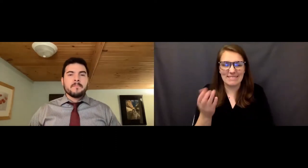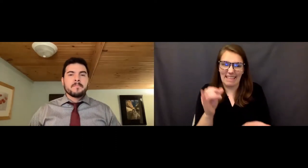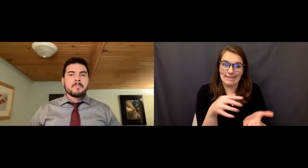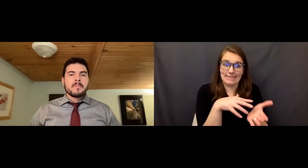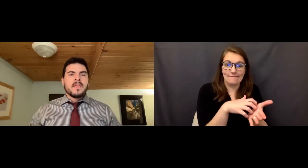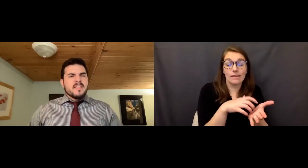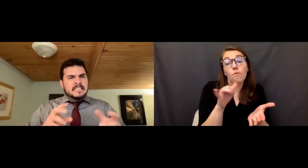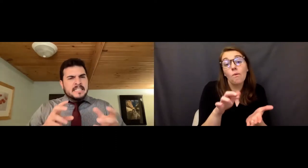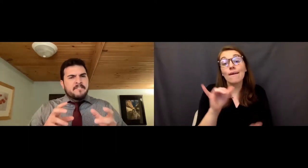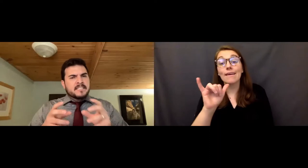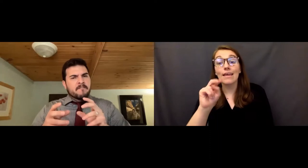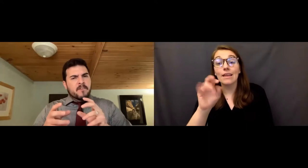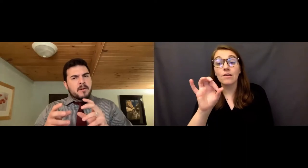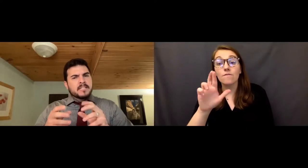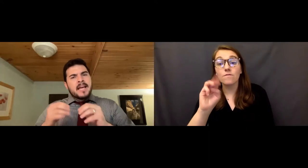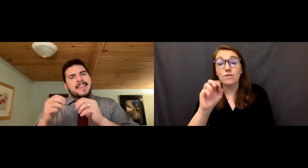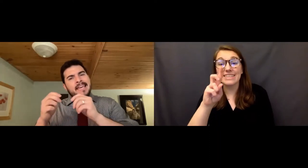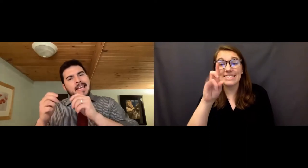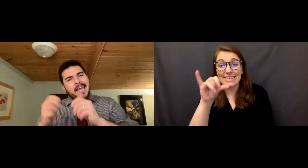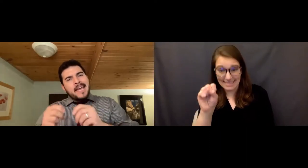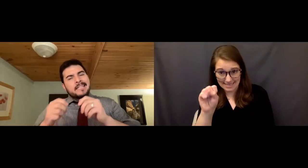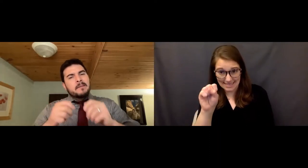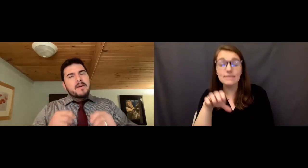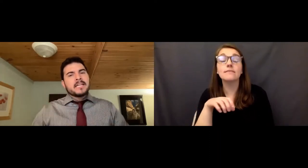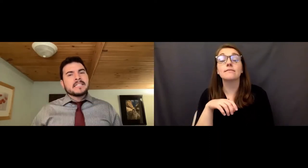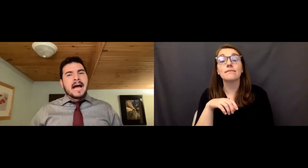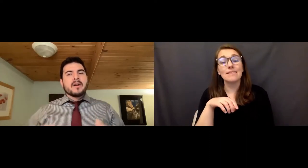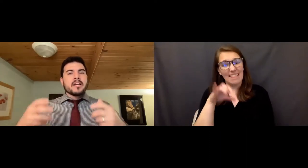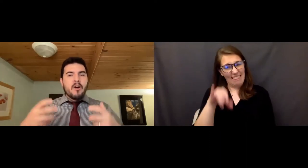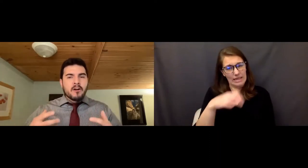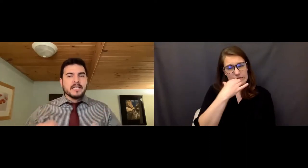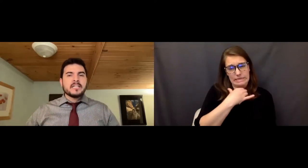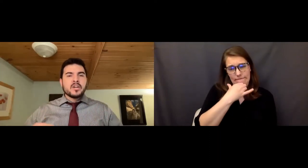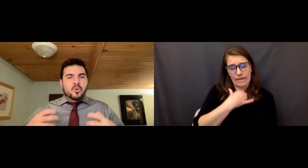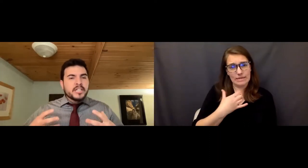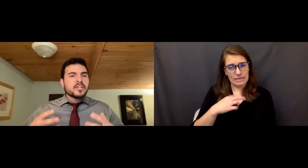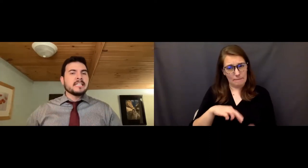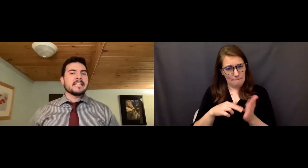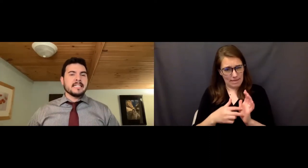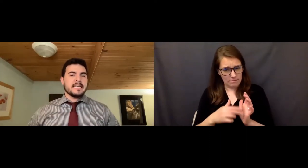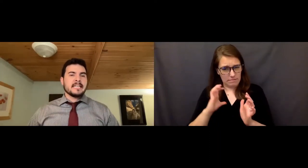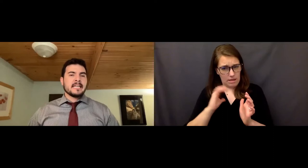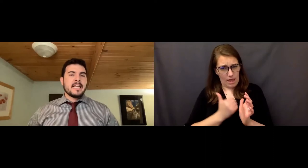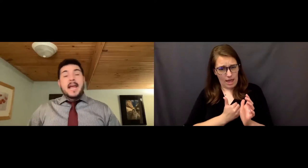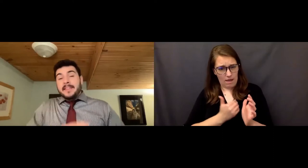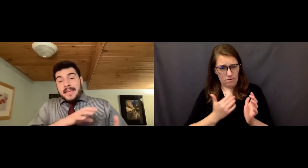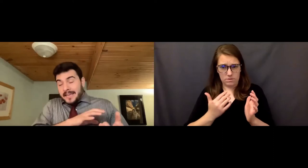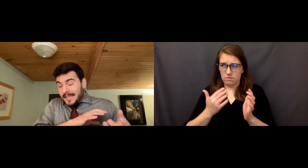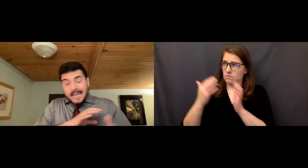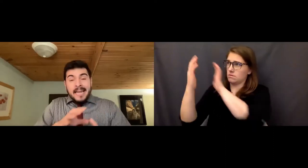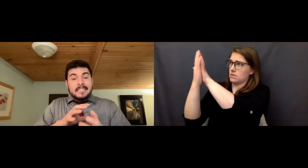might call them, these defects and infirmities, they cannot diminish our incarnate creaturely dignity,